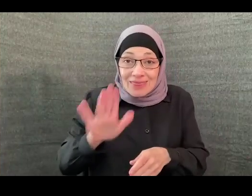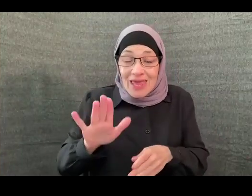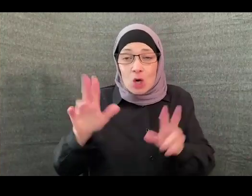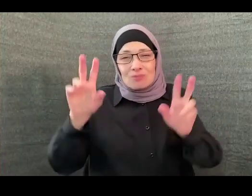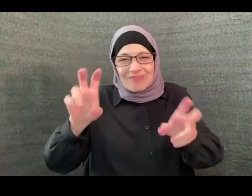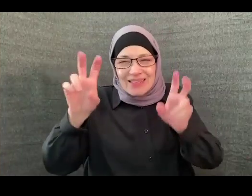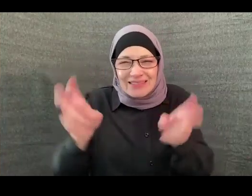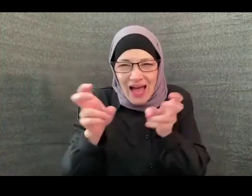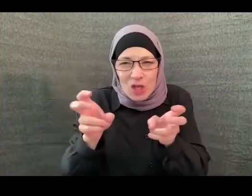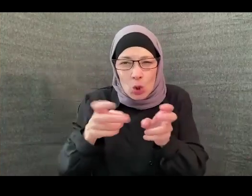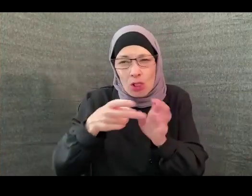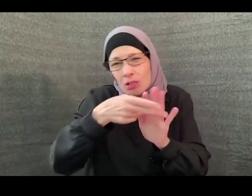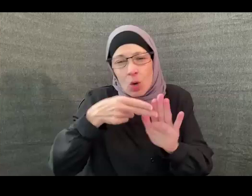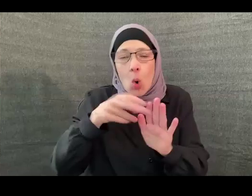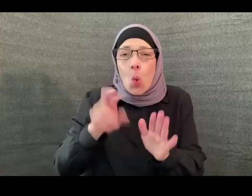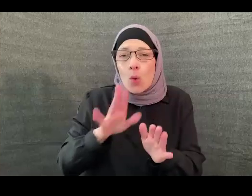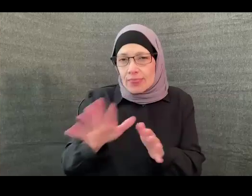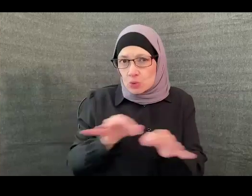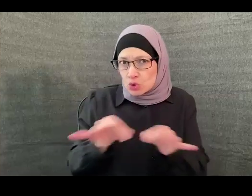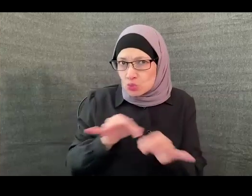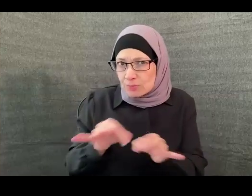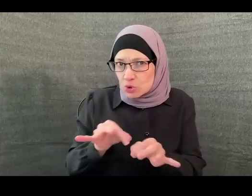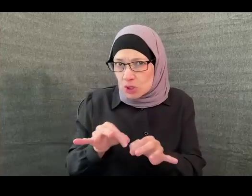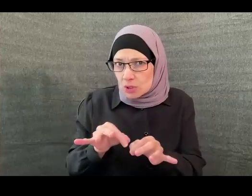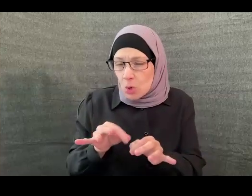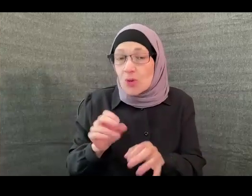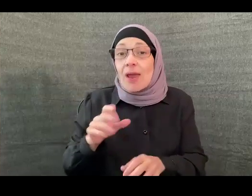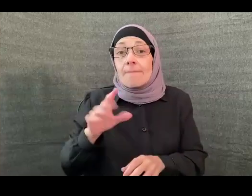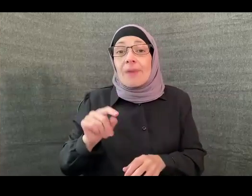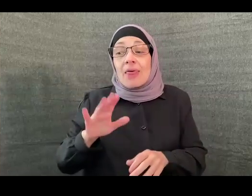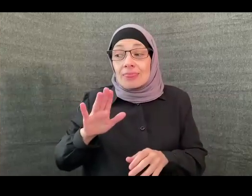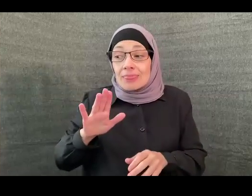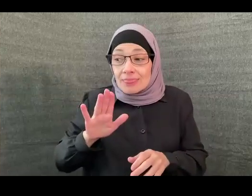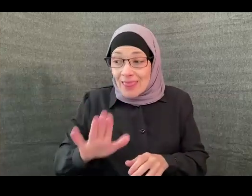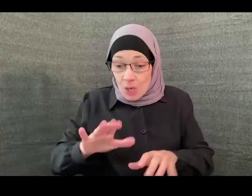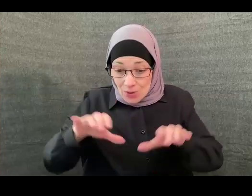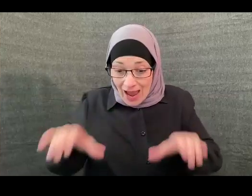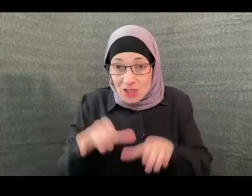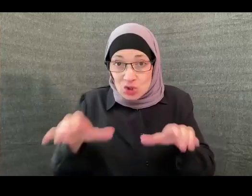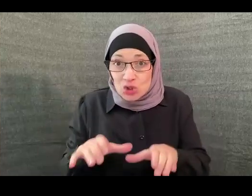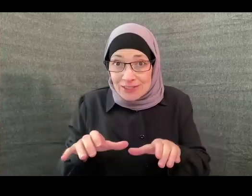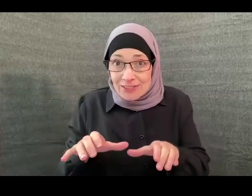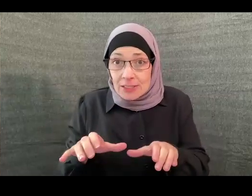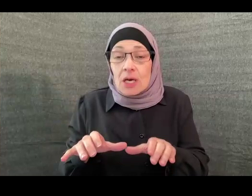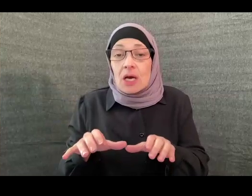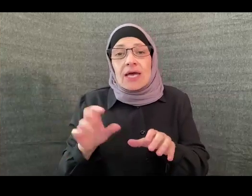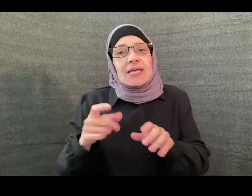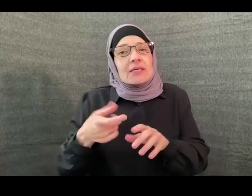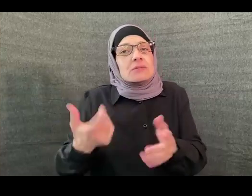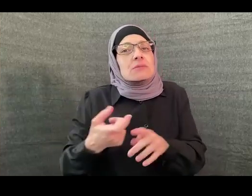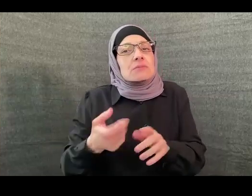But because their action is an action of the